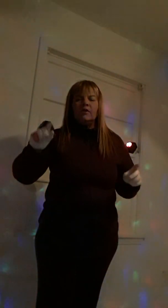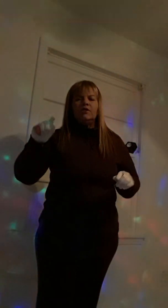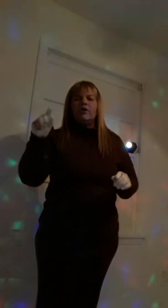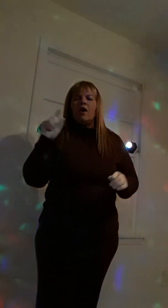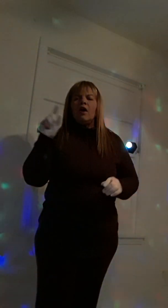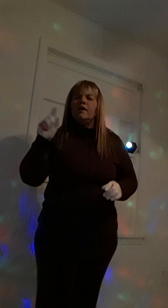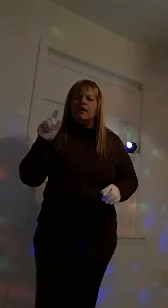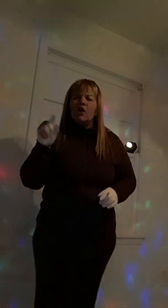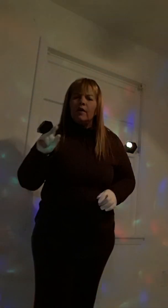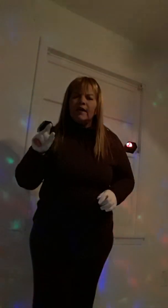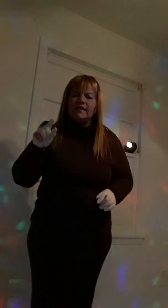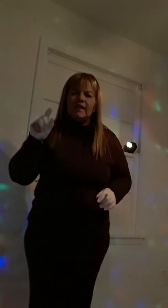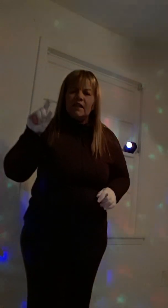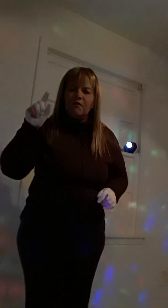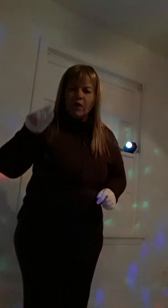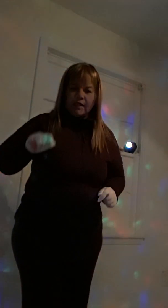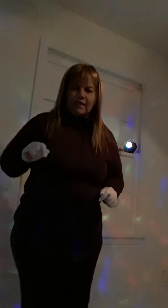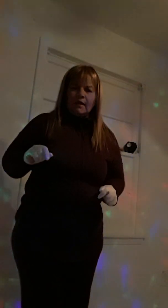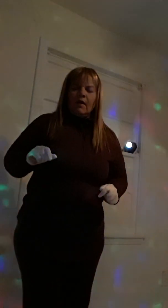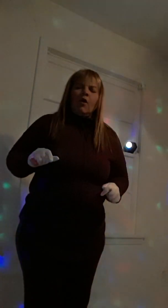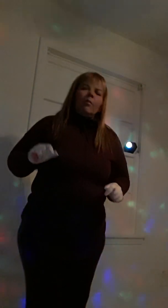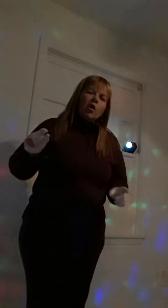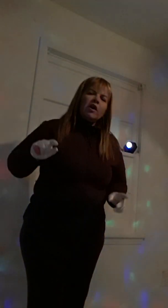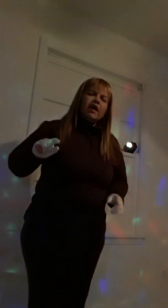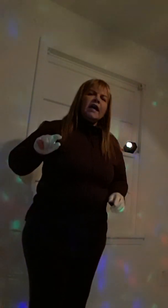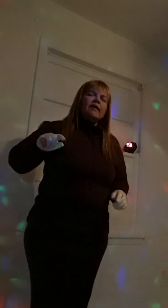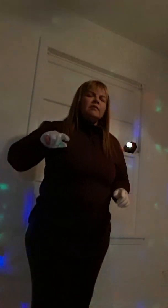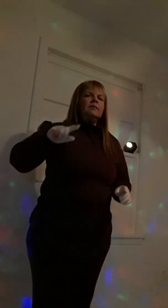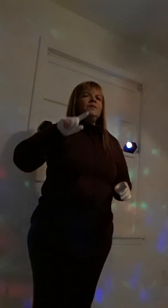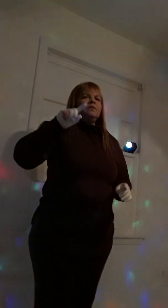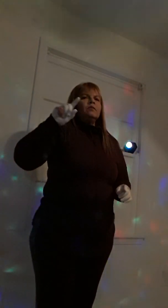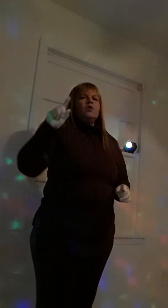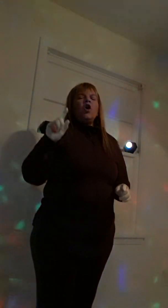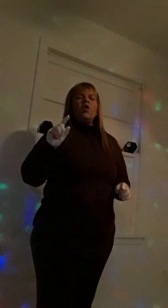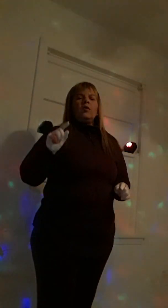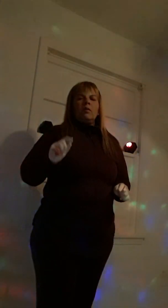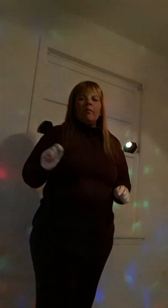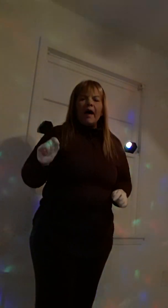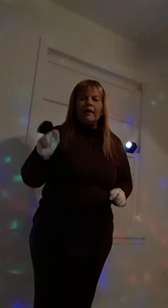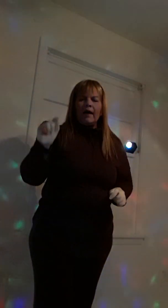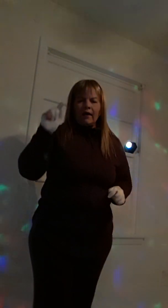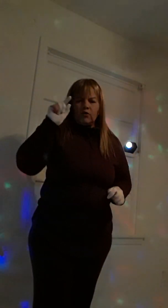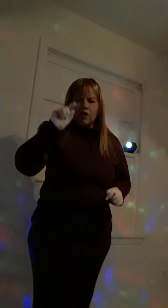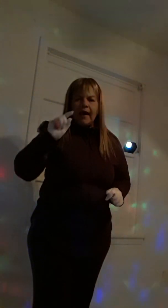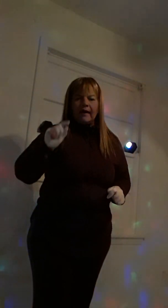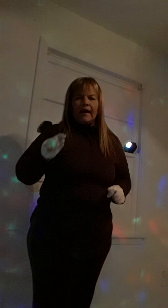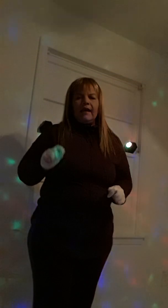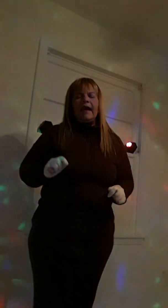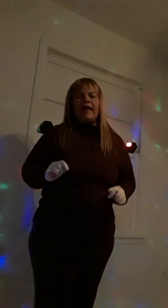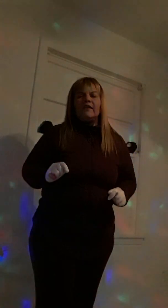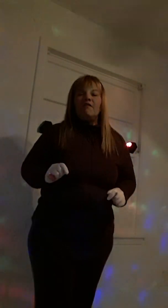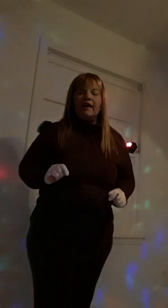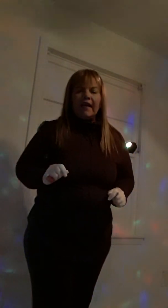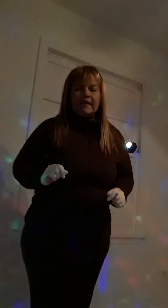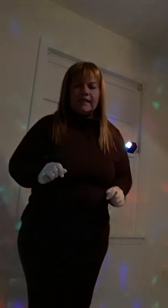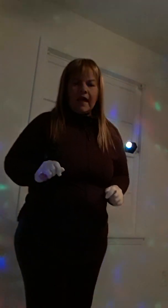Because they're not gonna notice the difference. Porque no van a notar la diferencia.